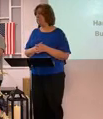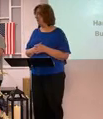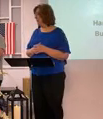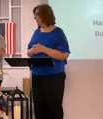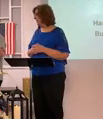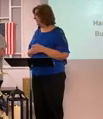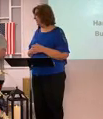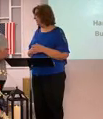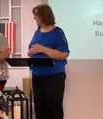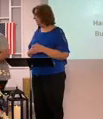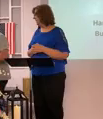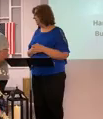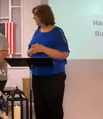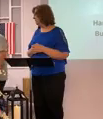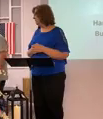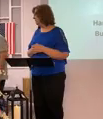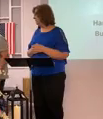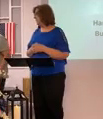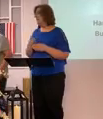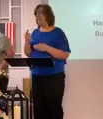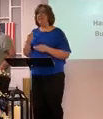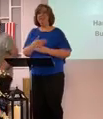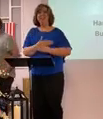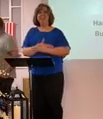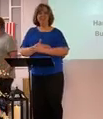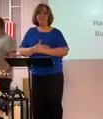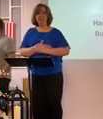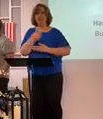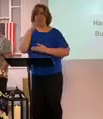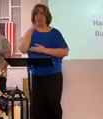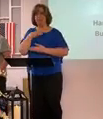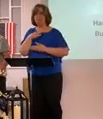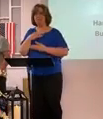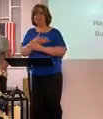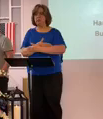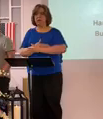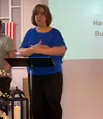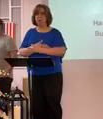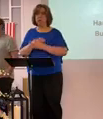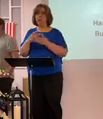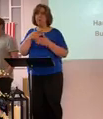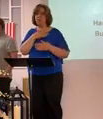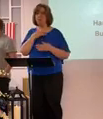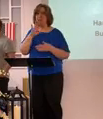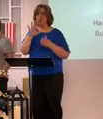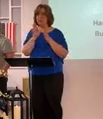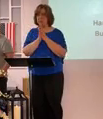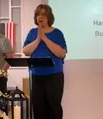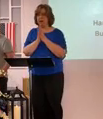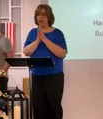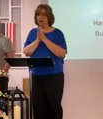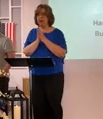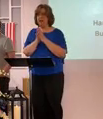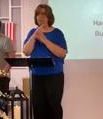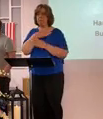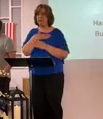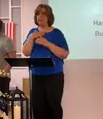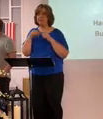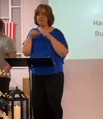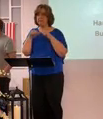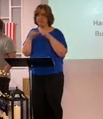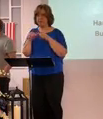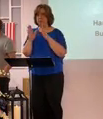say. Yeah, Joshua does, he does appreciate your prayers, and I would appreciate if you would still pray, because